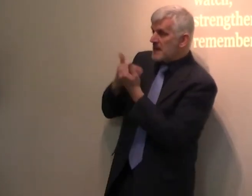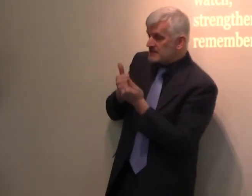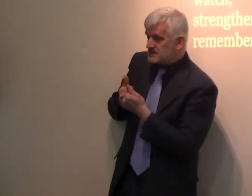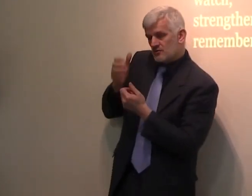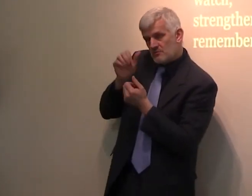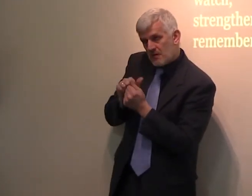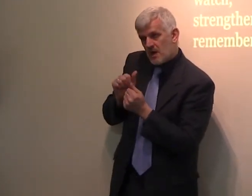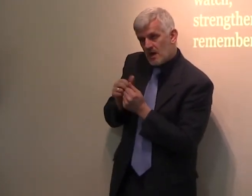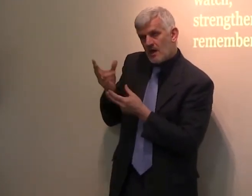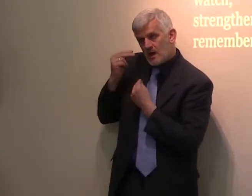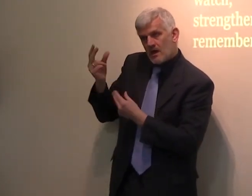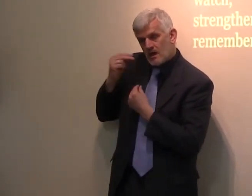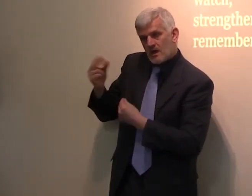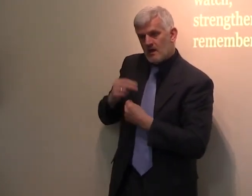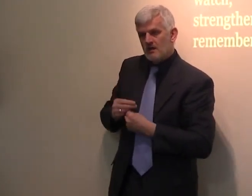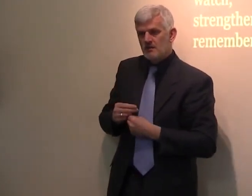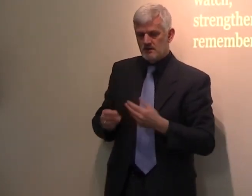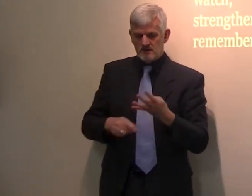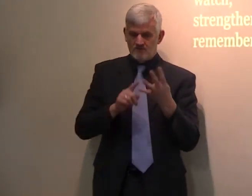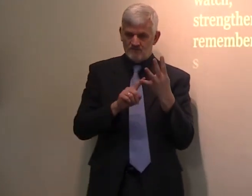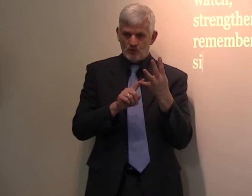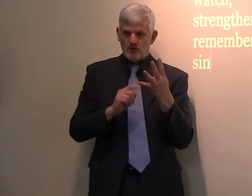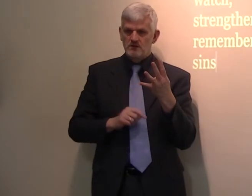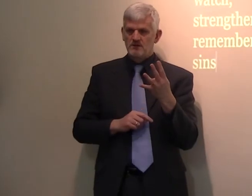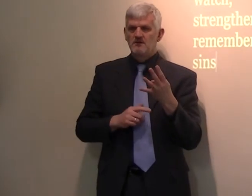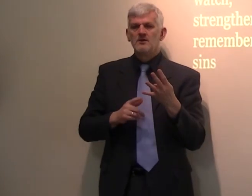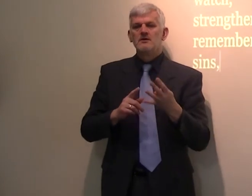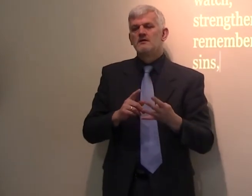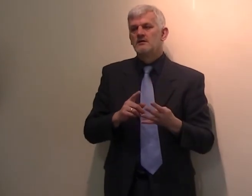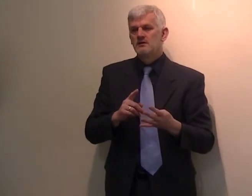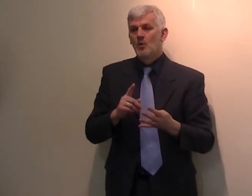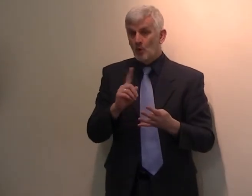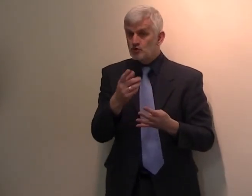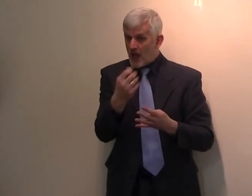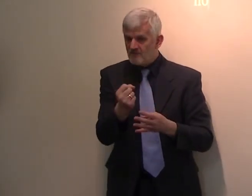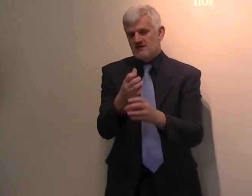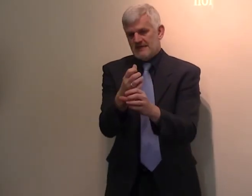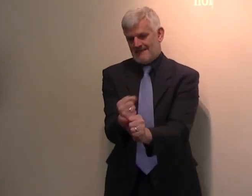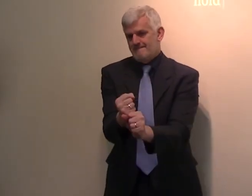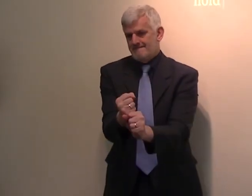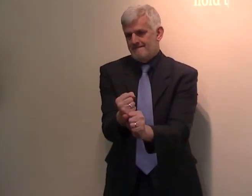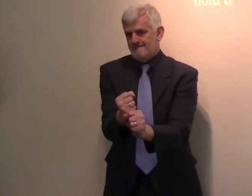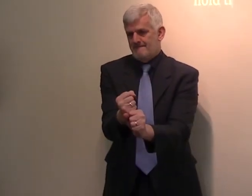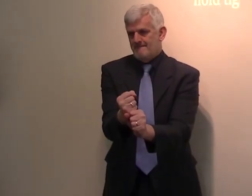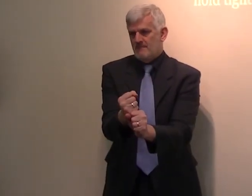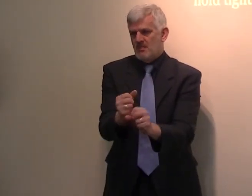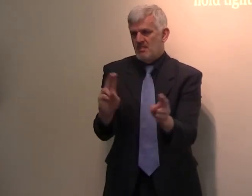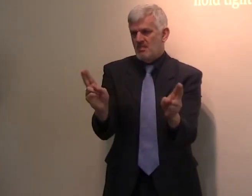heard. But the fourth one, hold on past what you have. Do not let it slip into